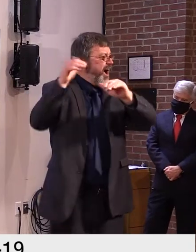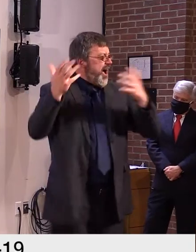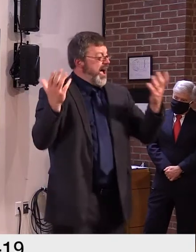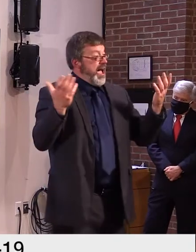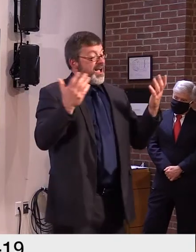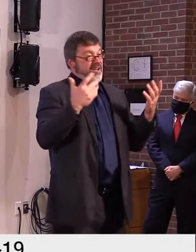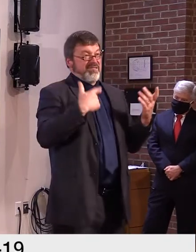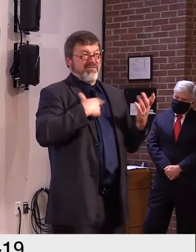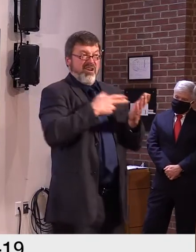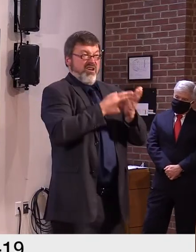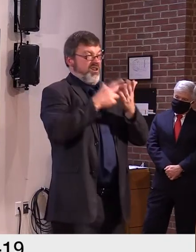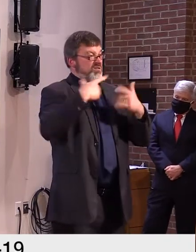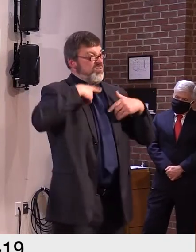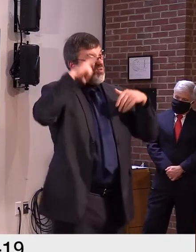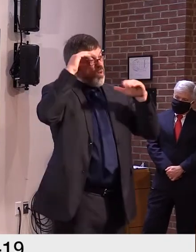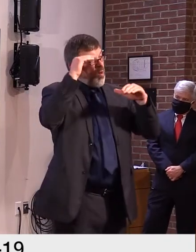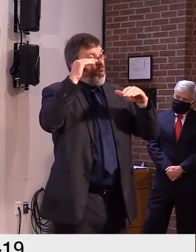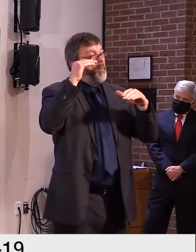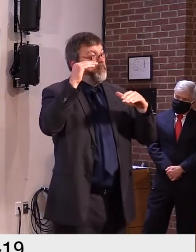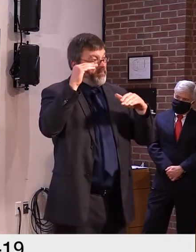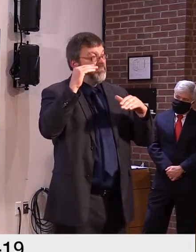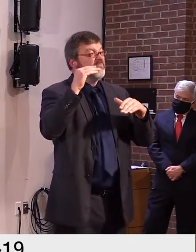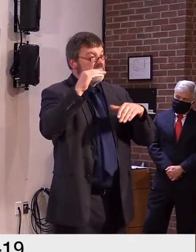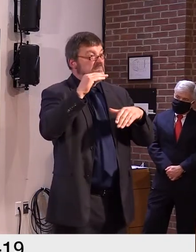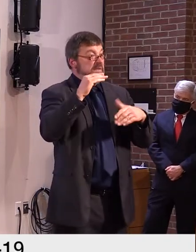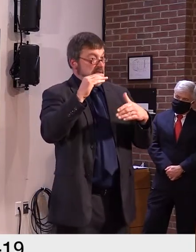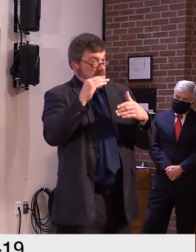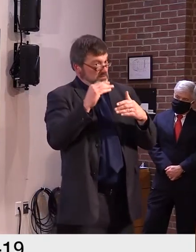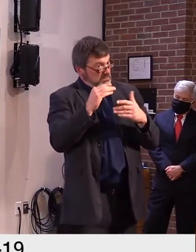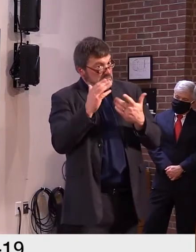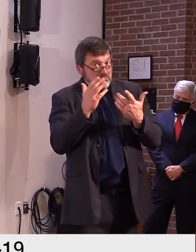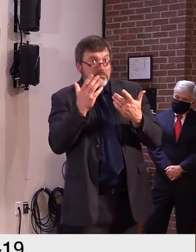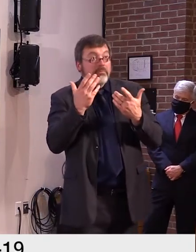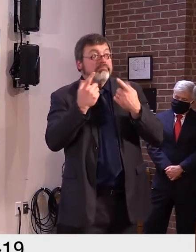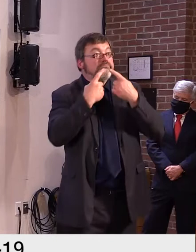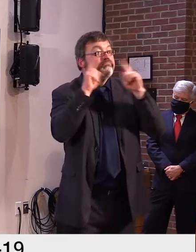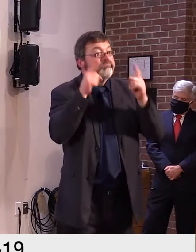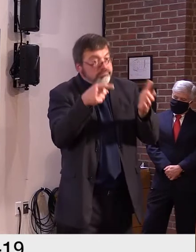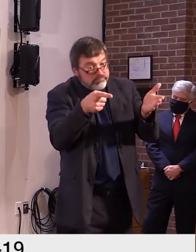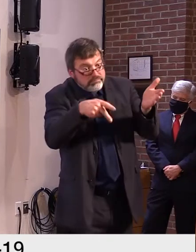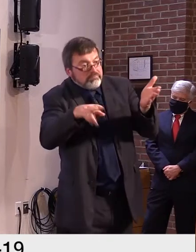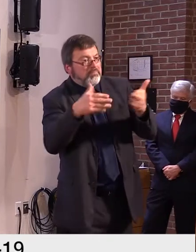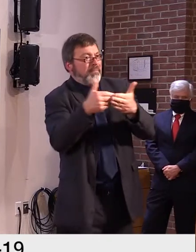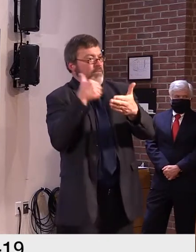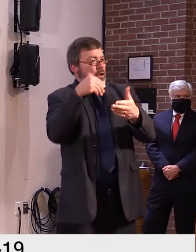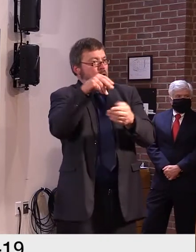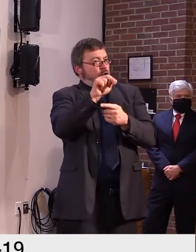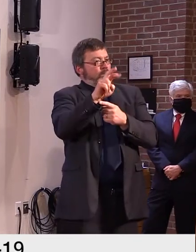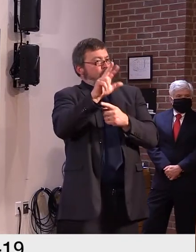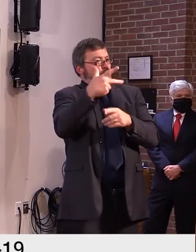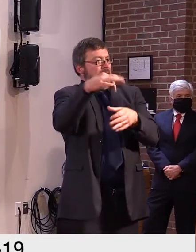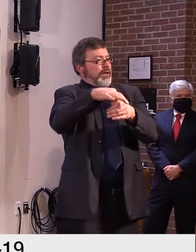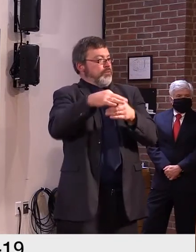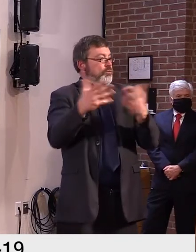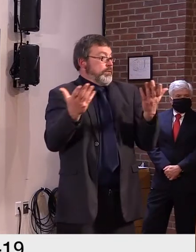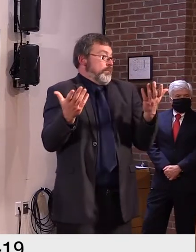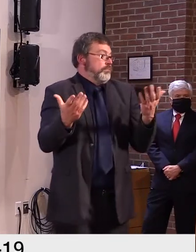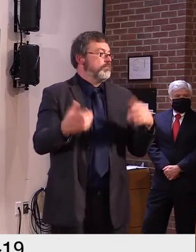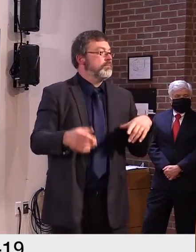it's before the election or after, to come to the aid of states. Thank you. Steve.